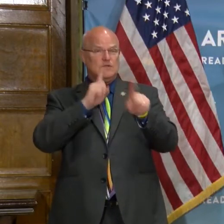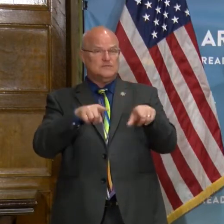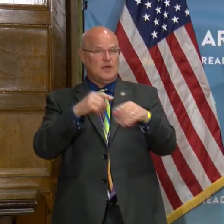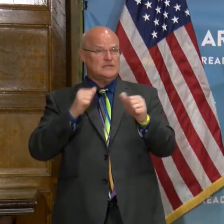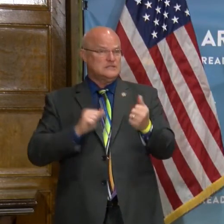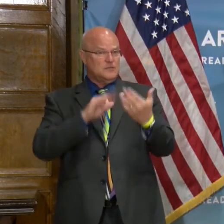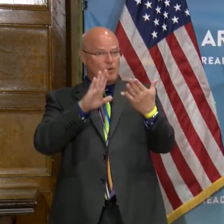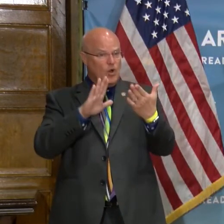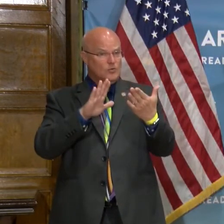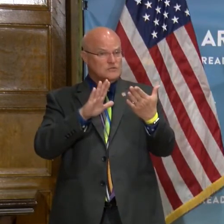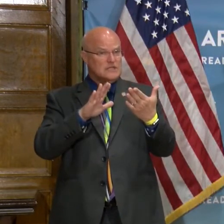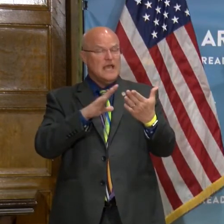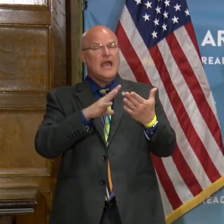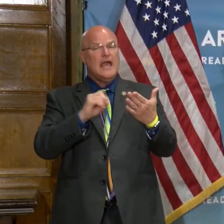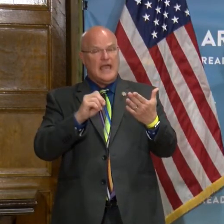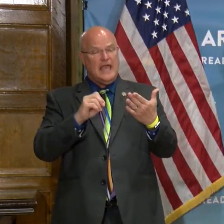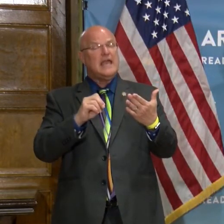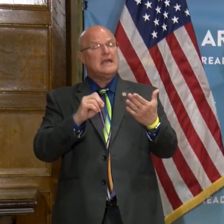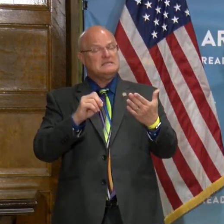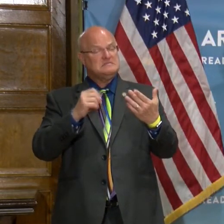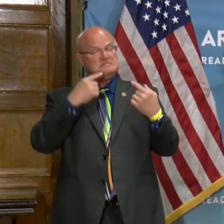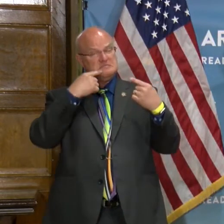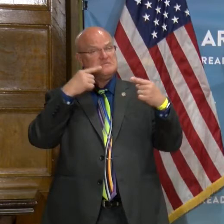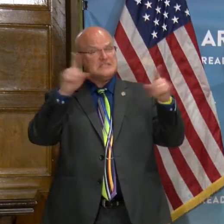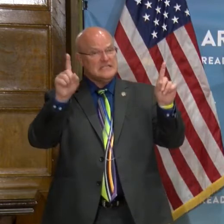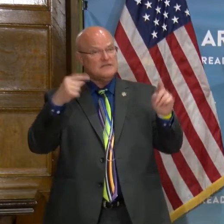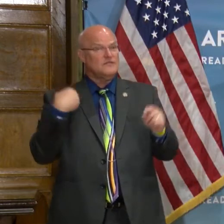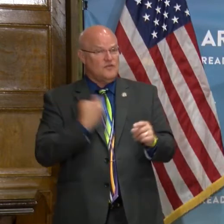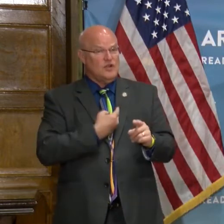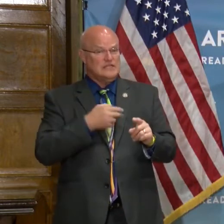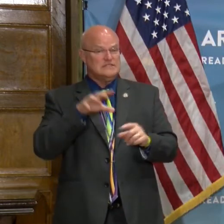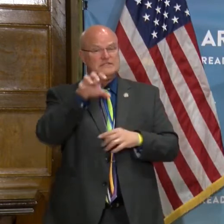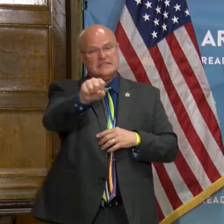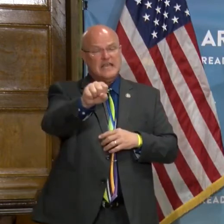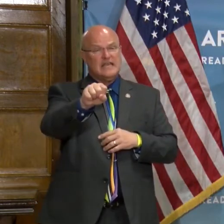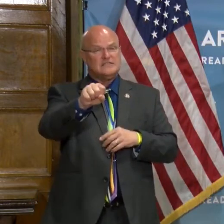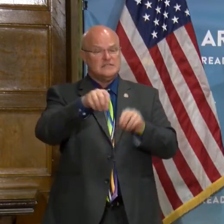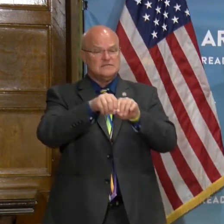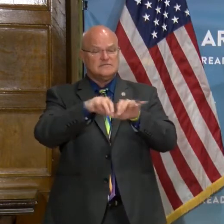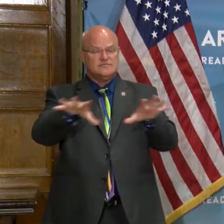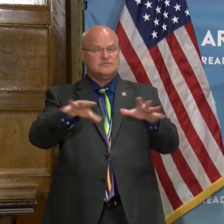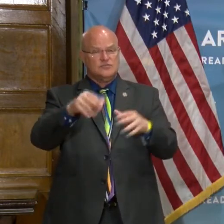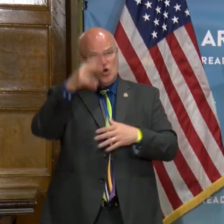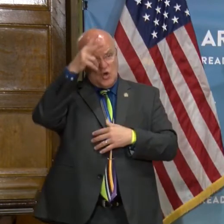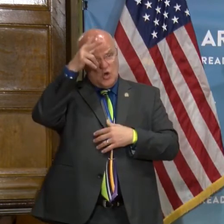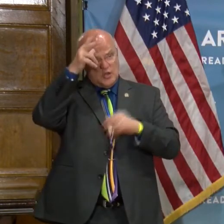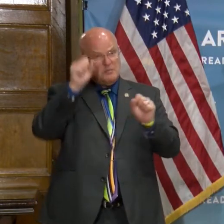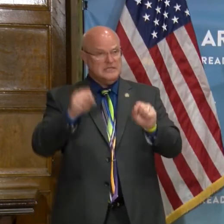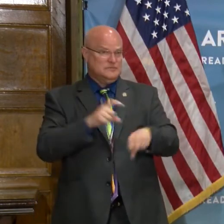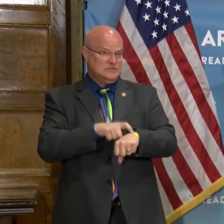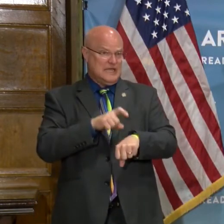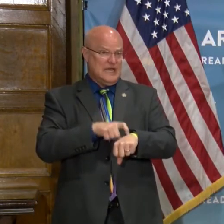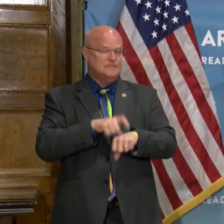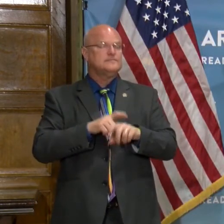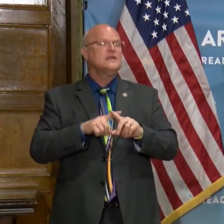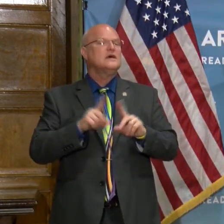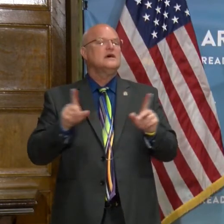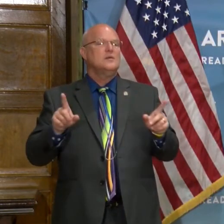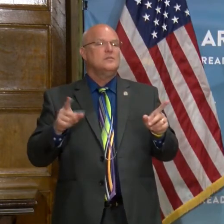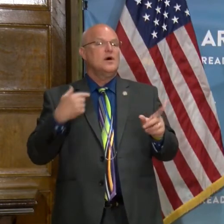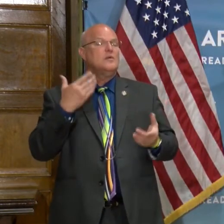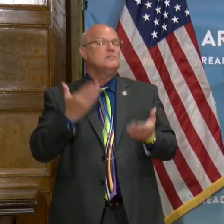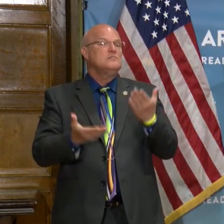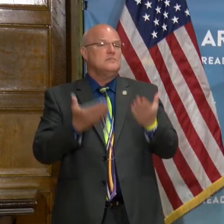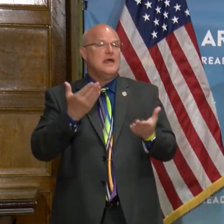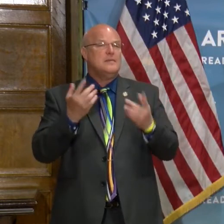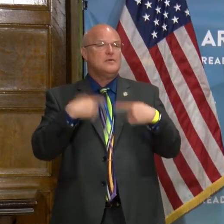response approach, and it has been largely successful for us in catching outbreaks at the very earliest possible time, but we may